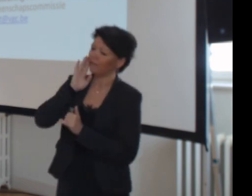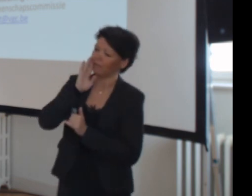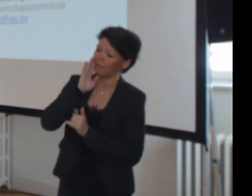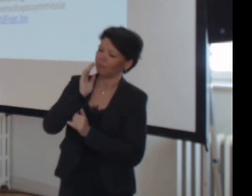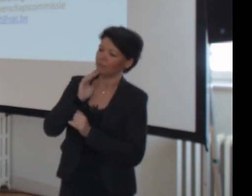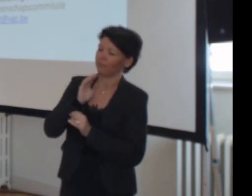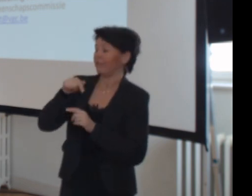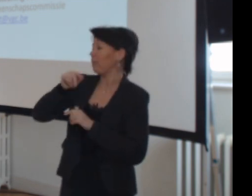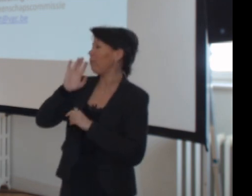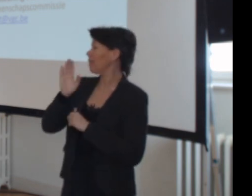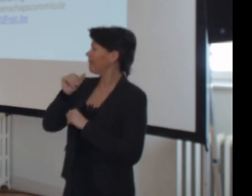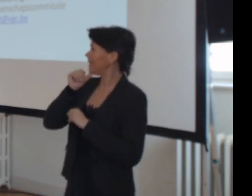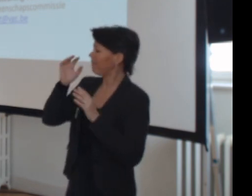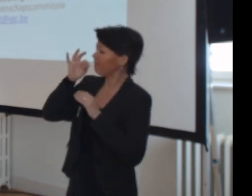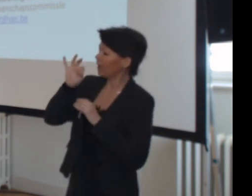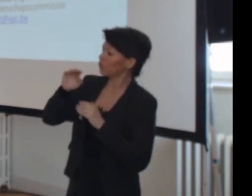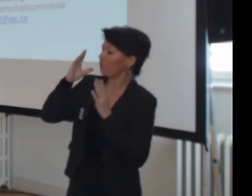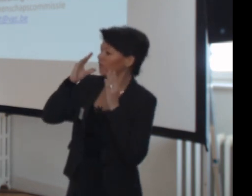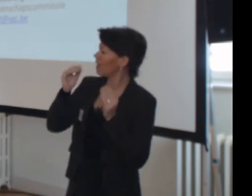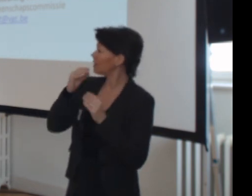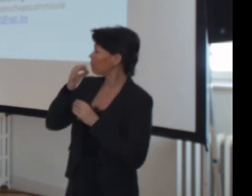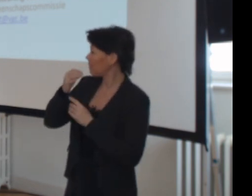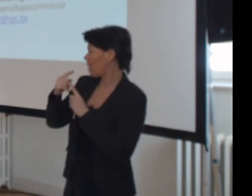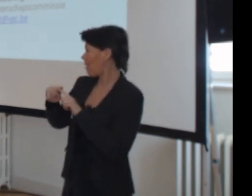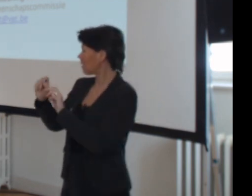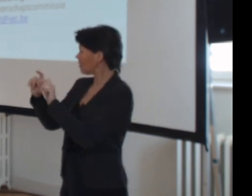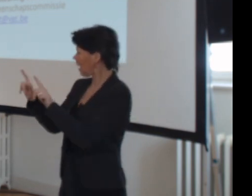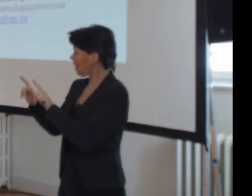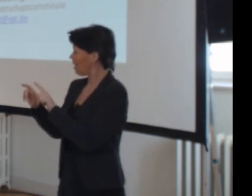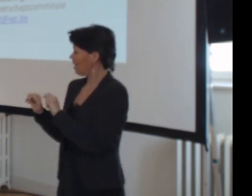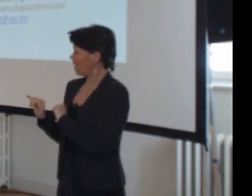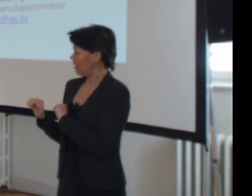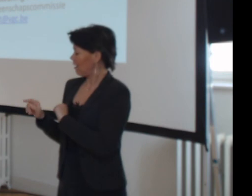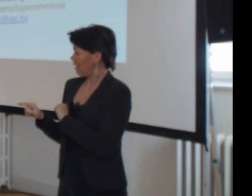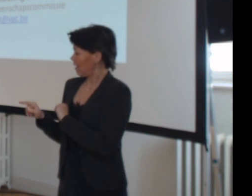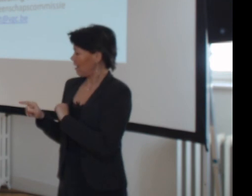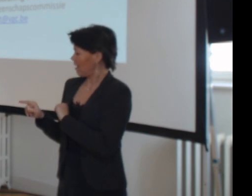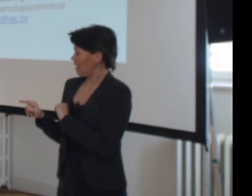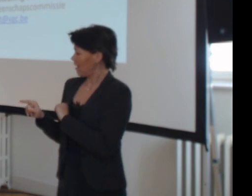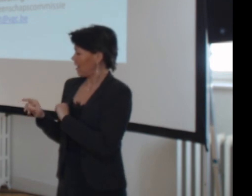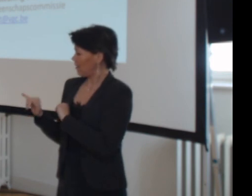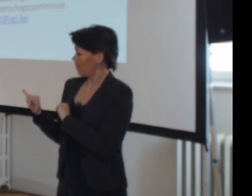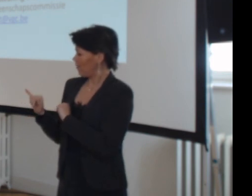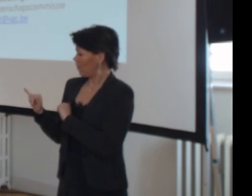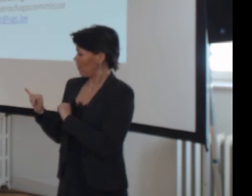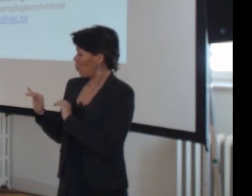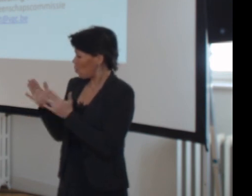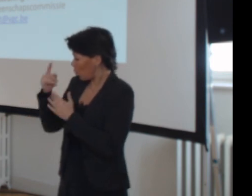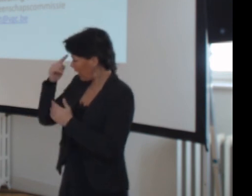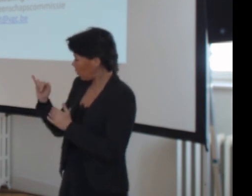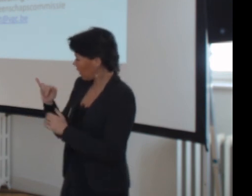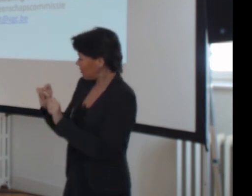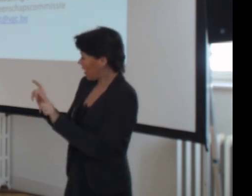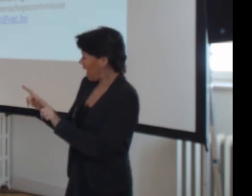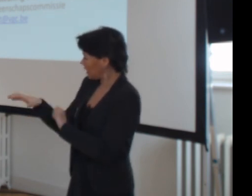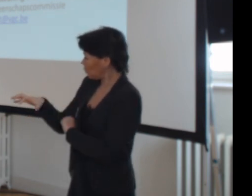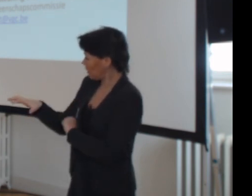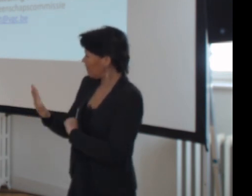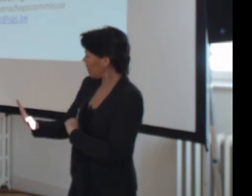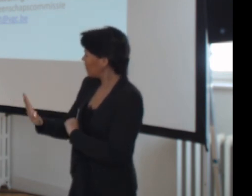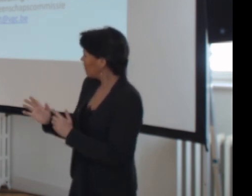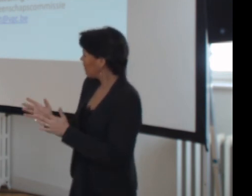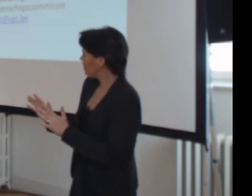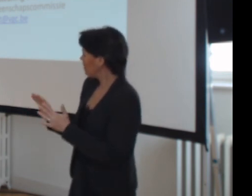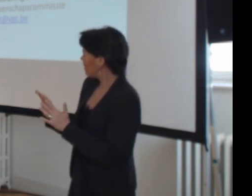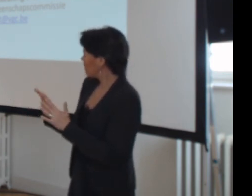What are those other languages? Are those the languages that you have talked about? And how do you know about the language situation? What language